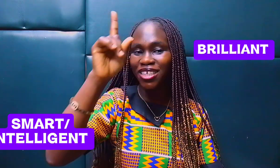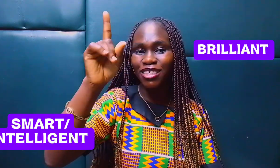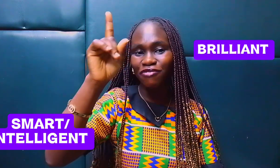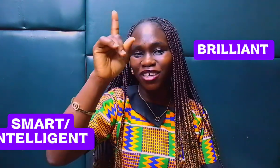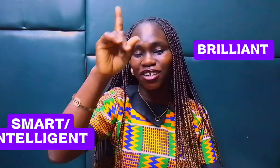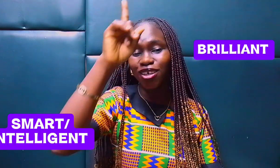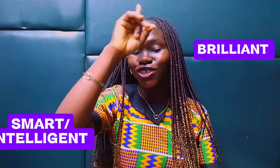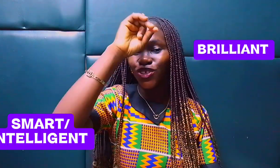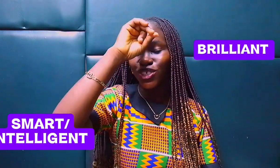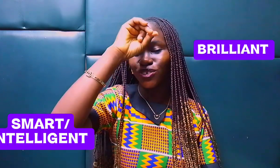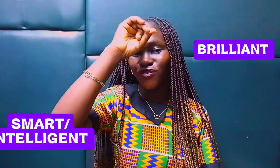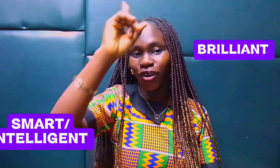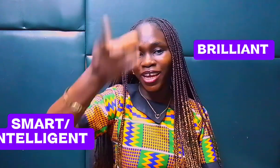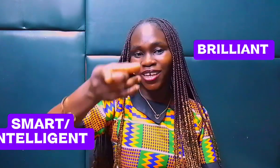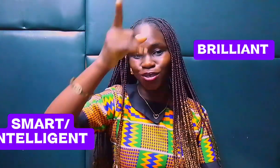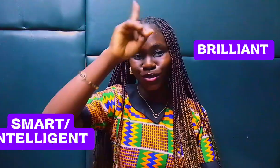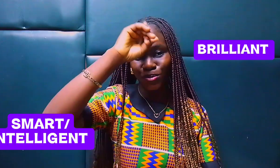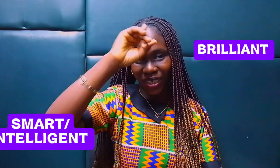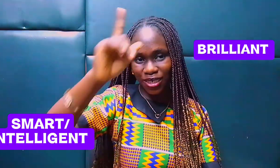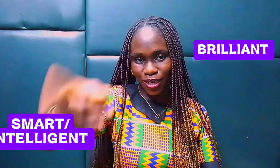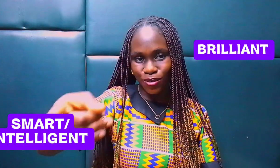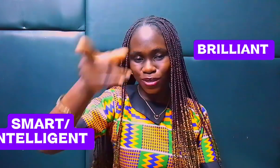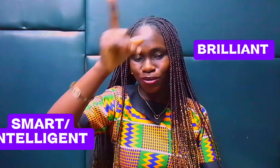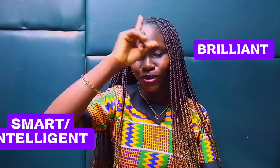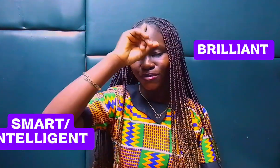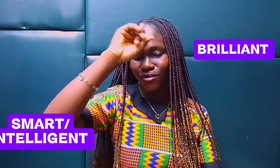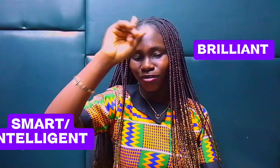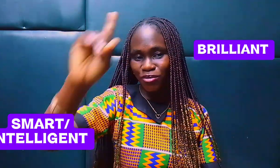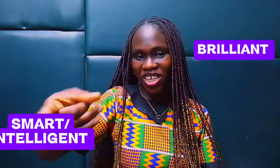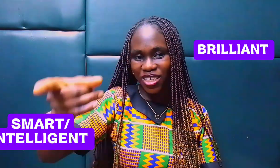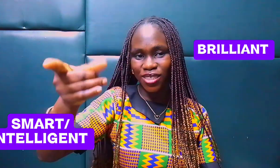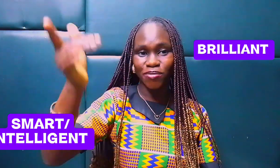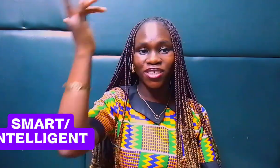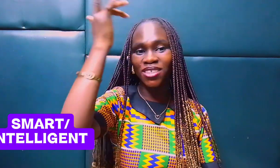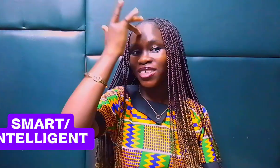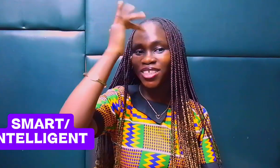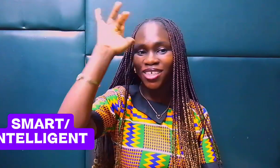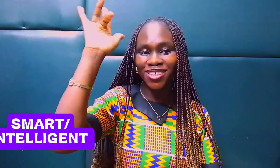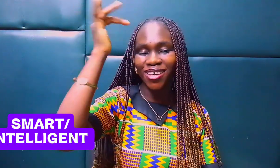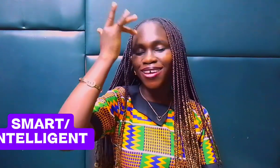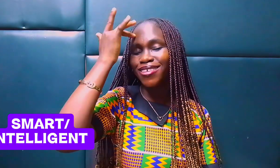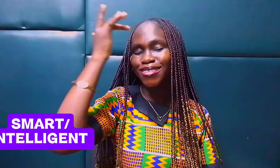finger touching your forehead and you're bringing it out. So brilliant. But intelligent,